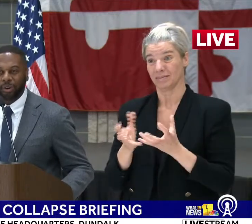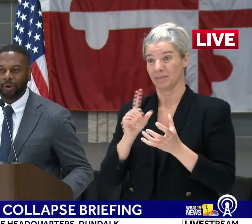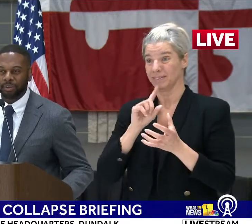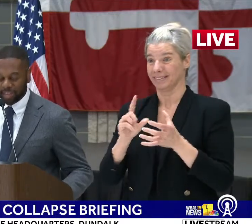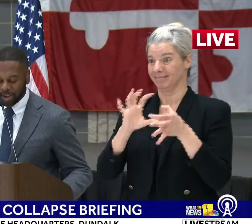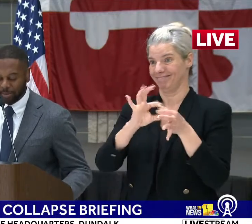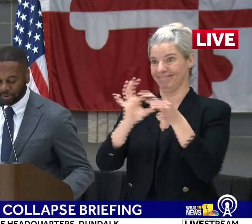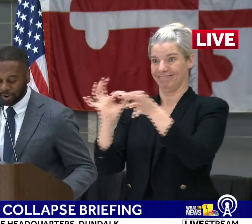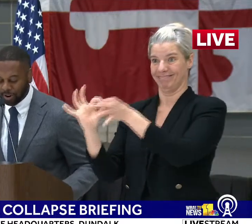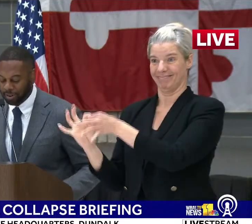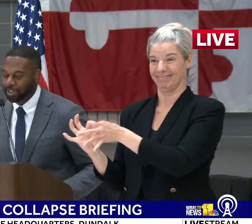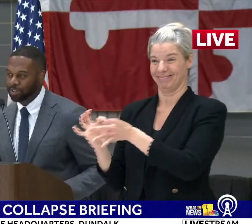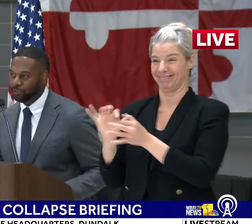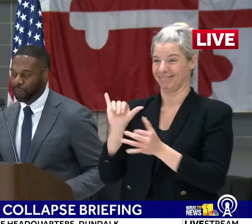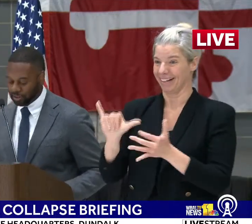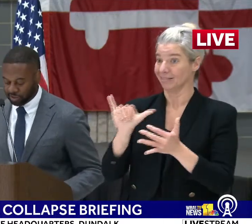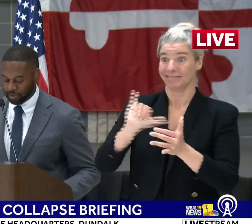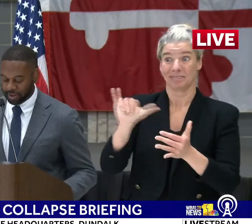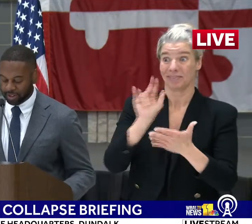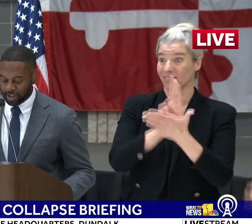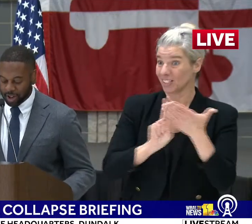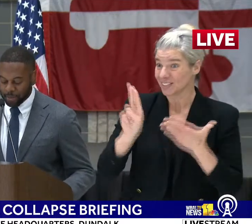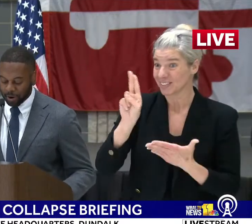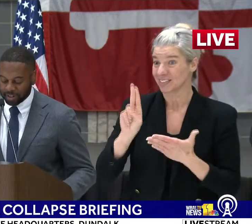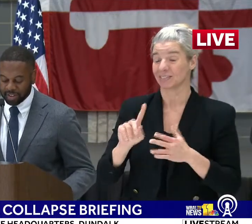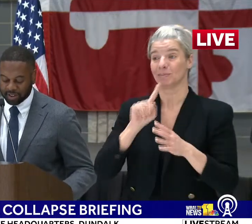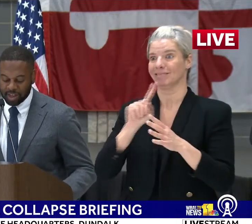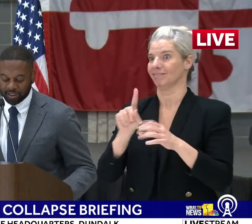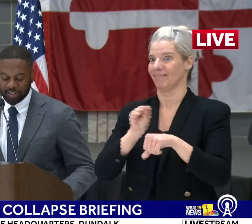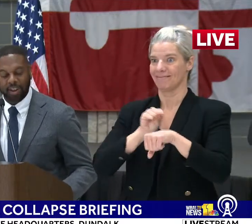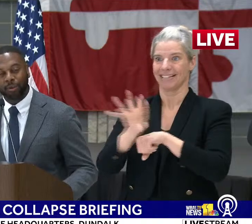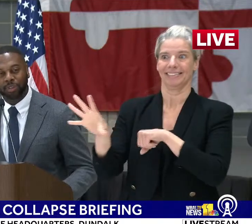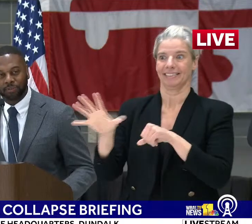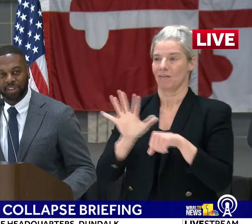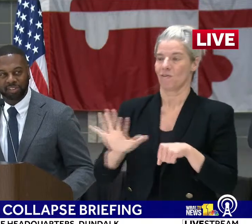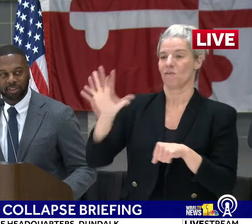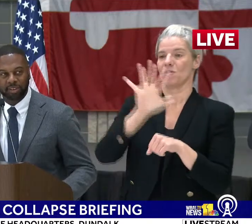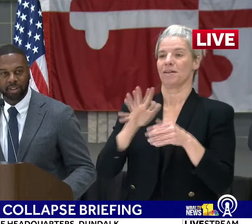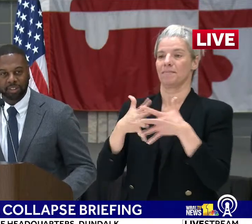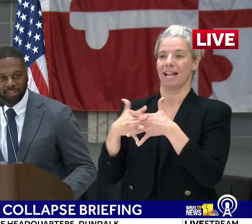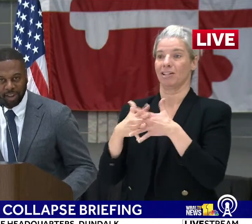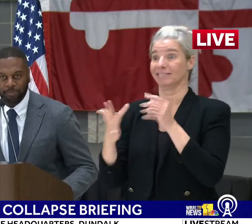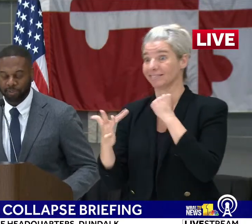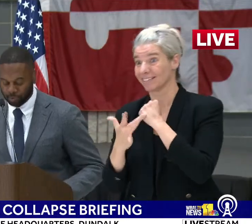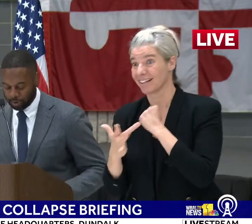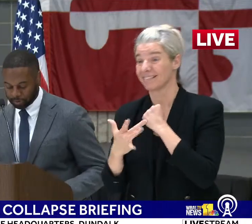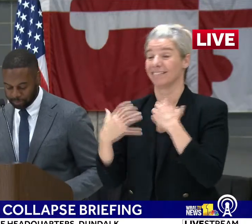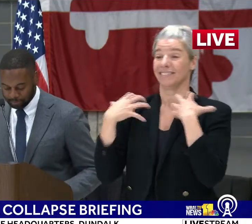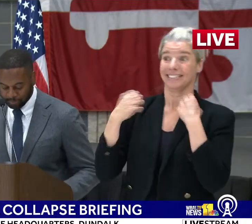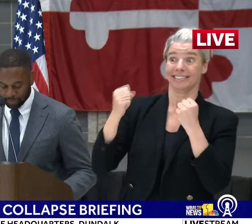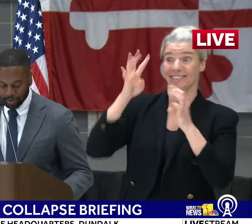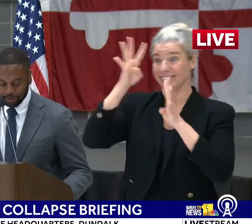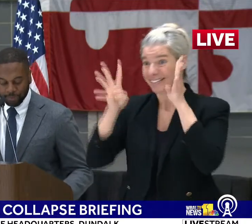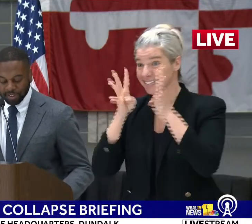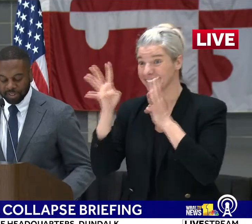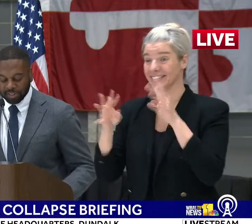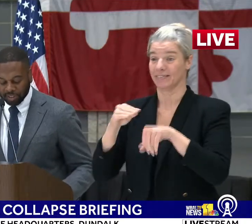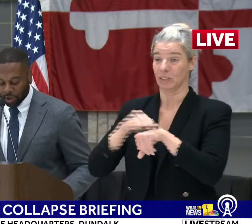the universities and R&D hubs are to fostering American technology and health innovation that shape this